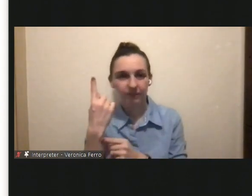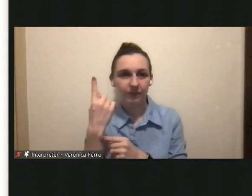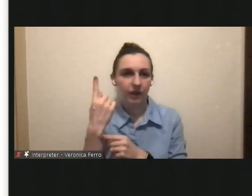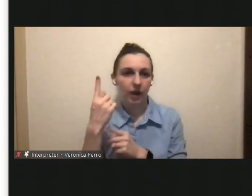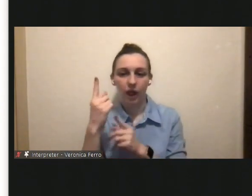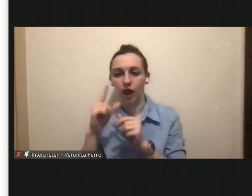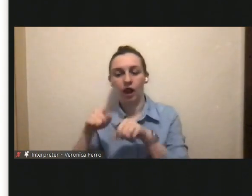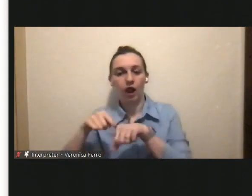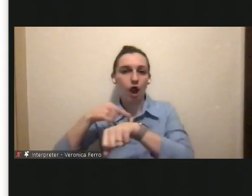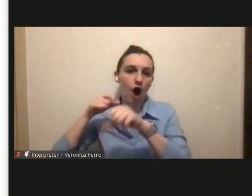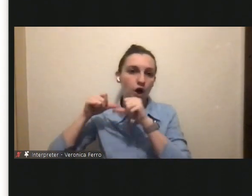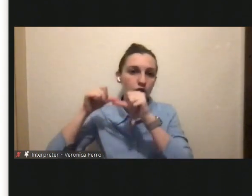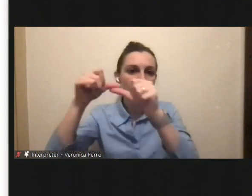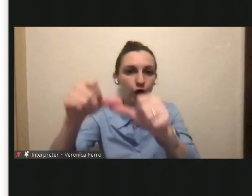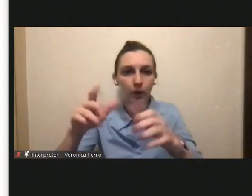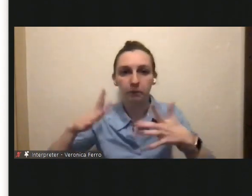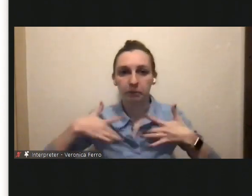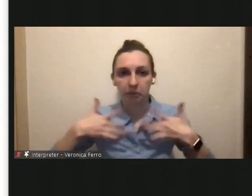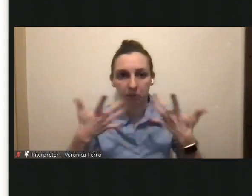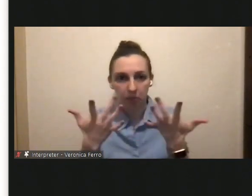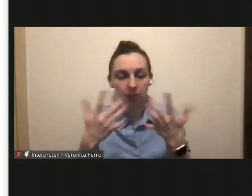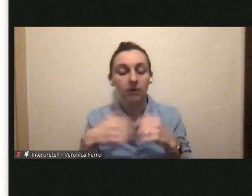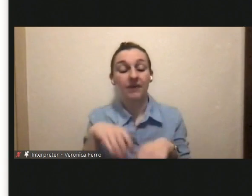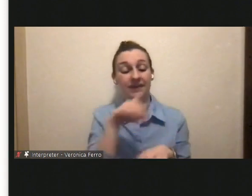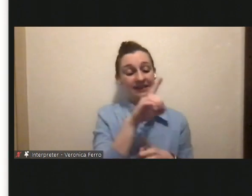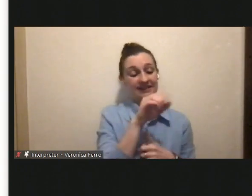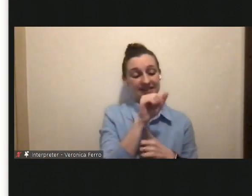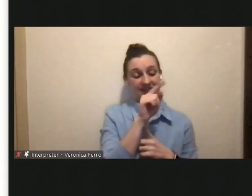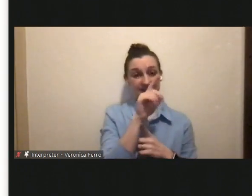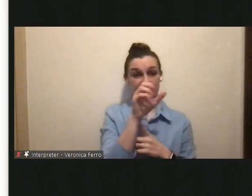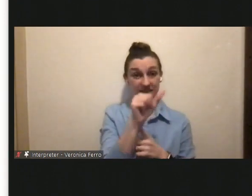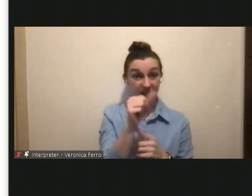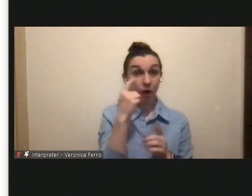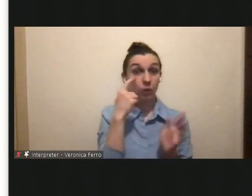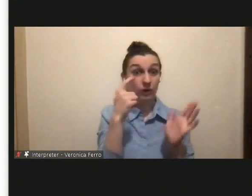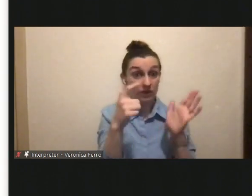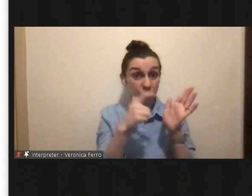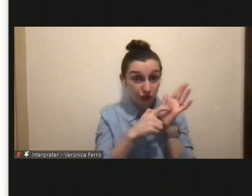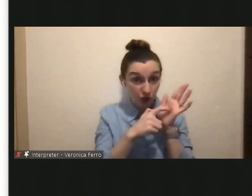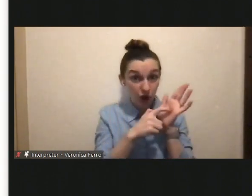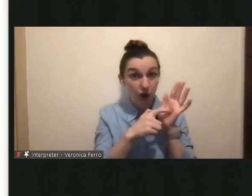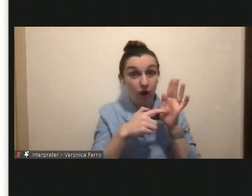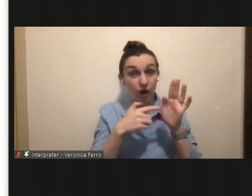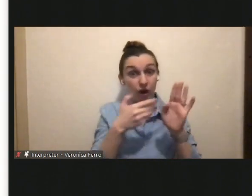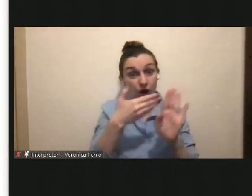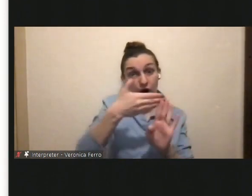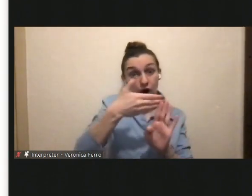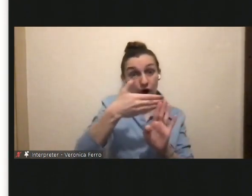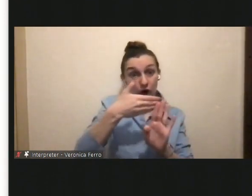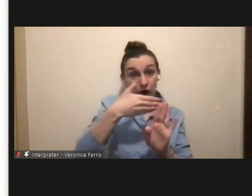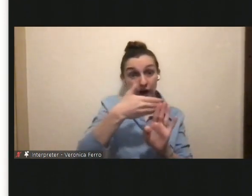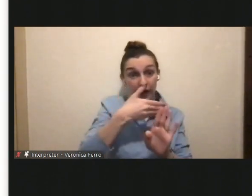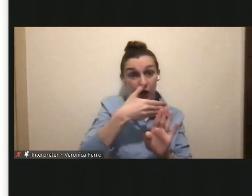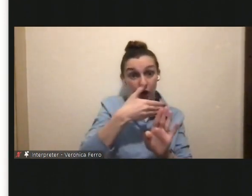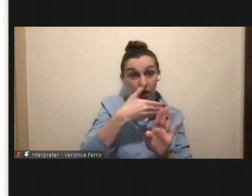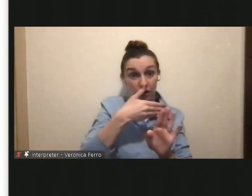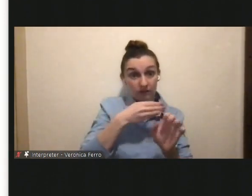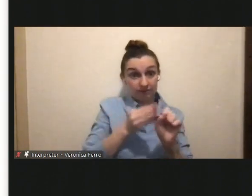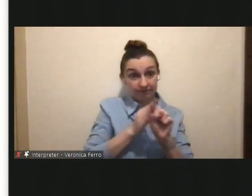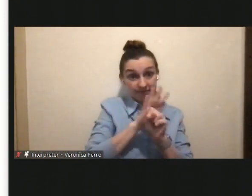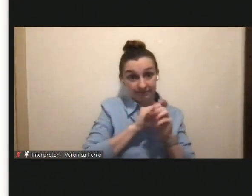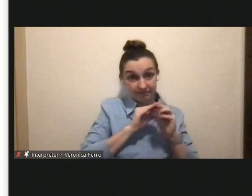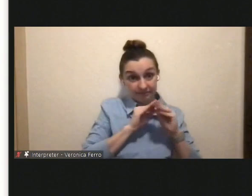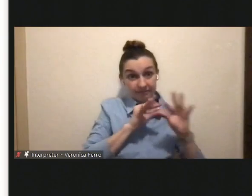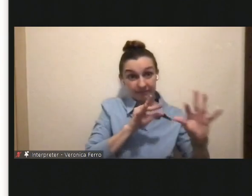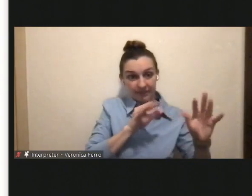Delta, we saw the earlier variants, earlier lineages of the virus nearly completely replaced, right? But we don't know, are we